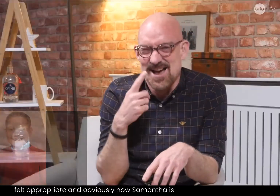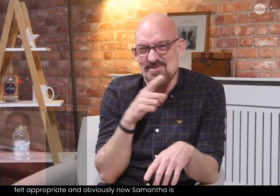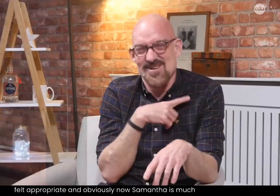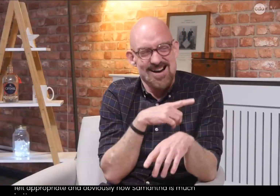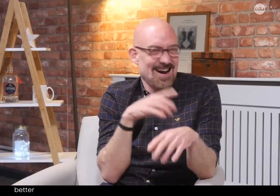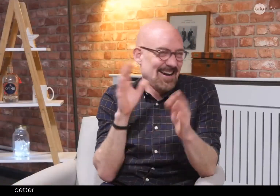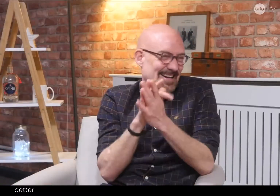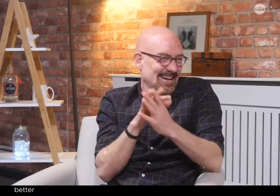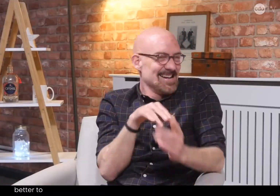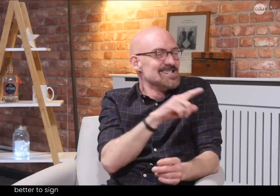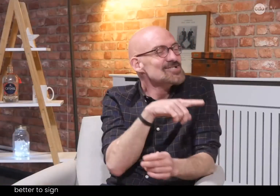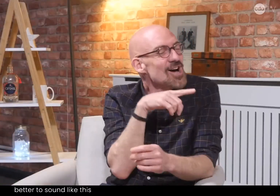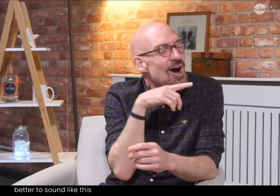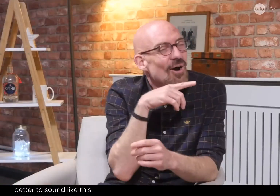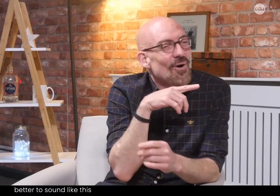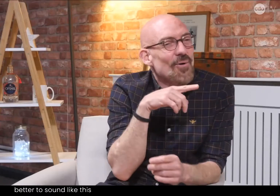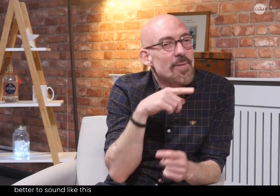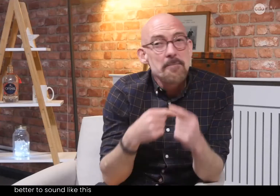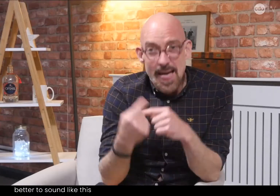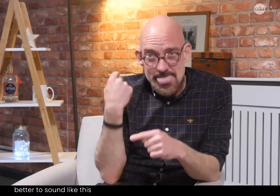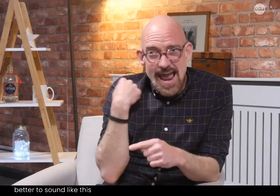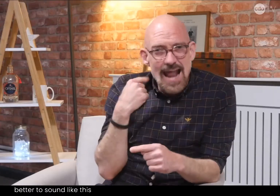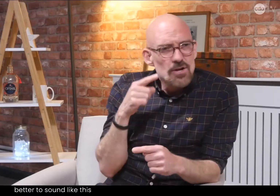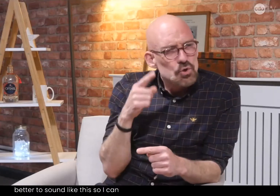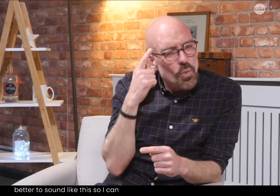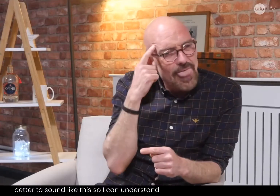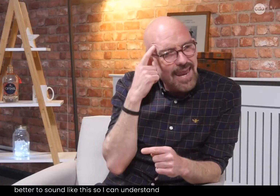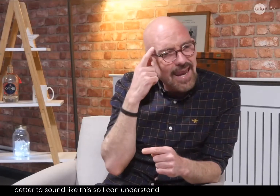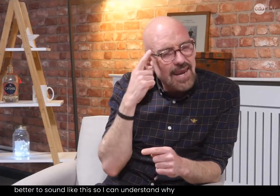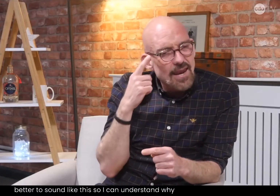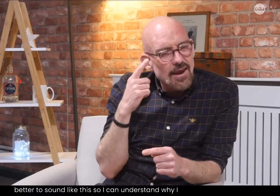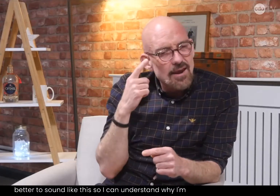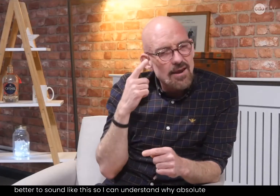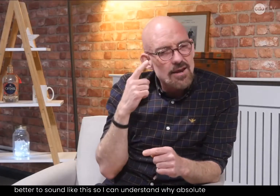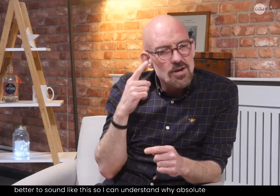this. Oh, I can understand why, absolutely.